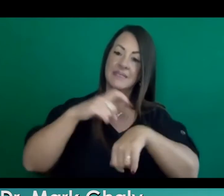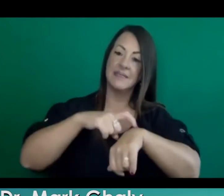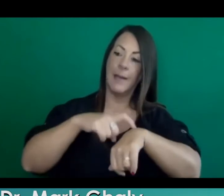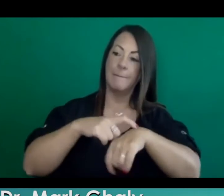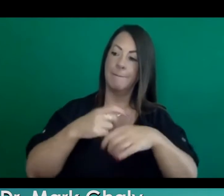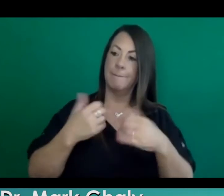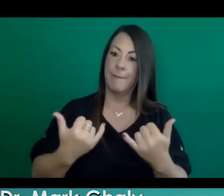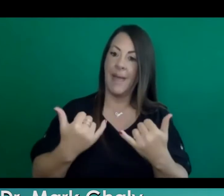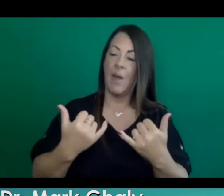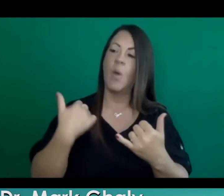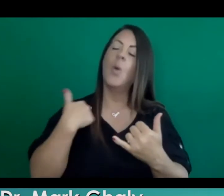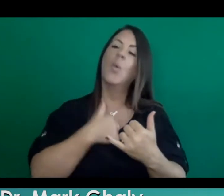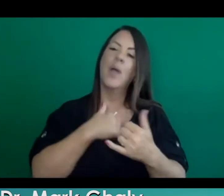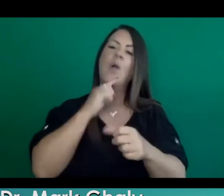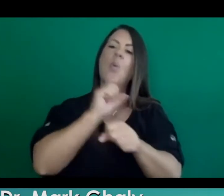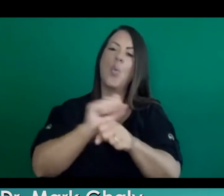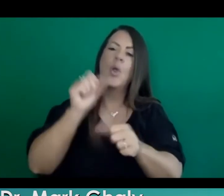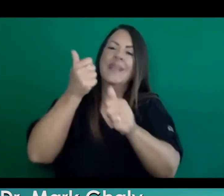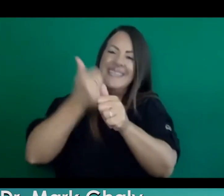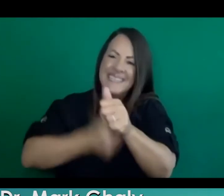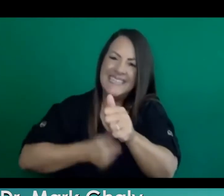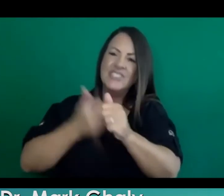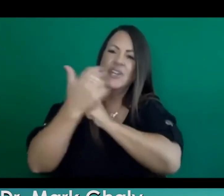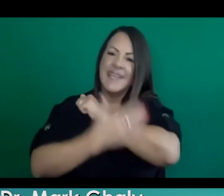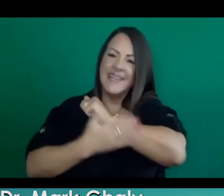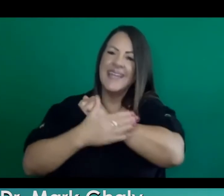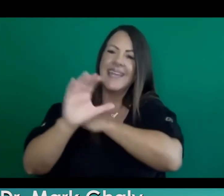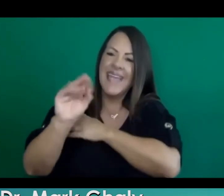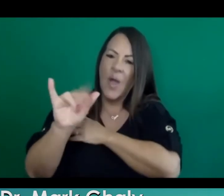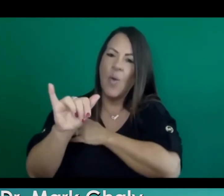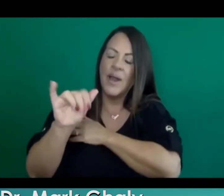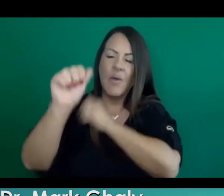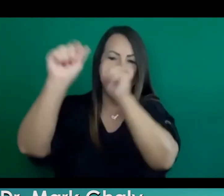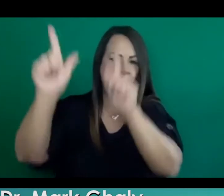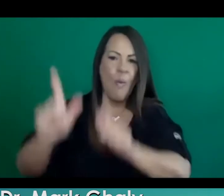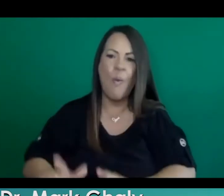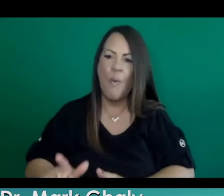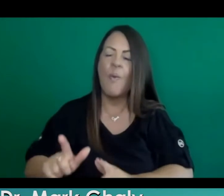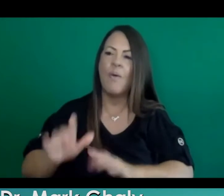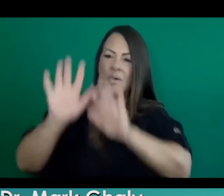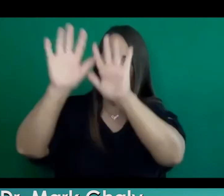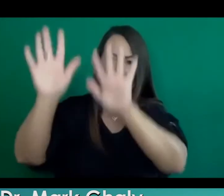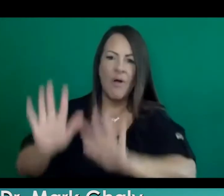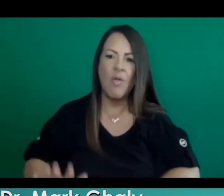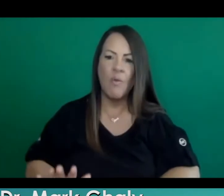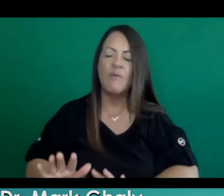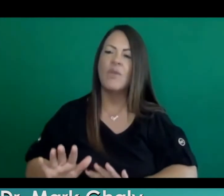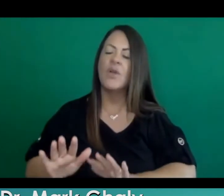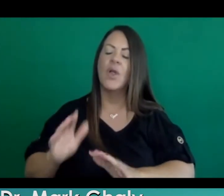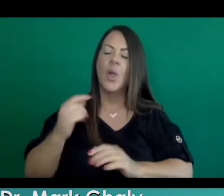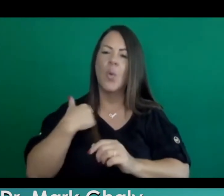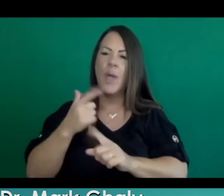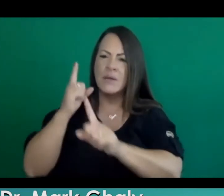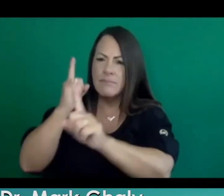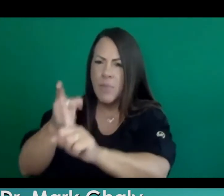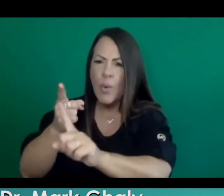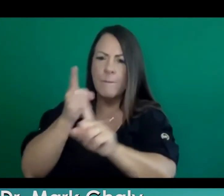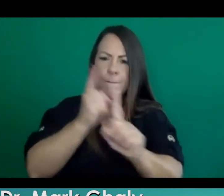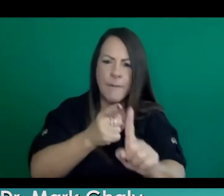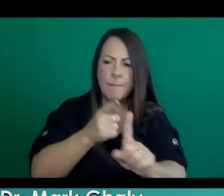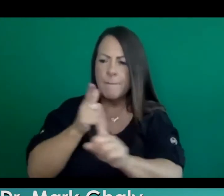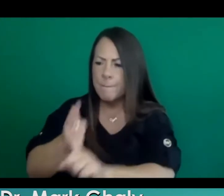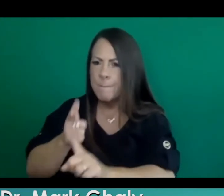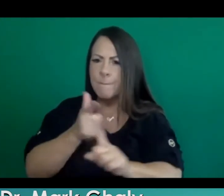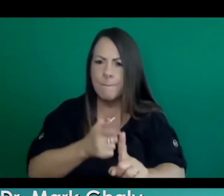are working with counties and really looking at what I like to call targeted contact tracing, really understanding where we might have